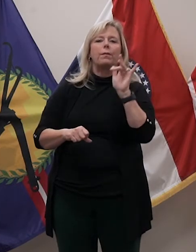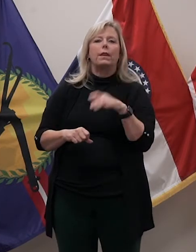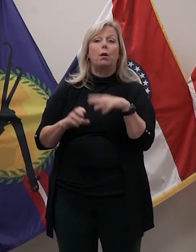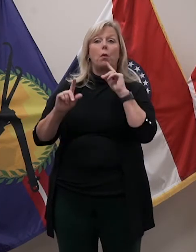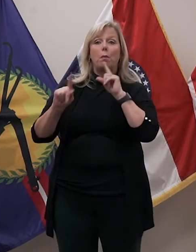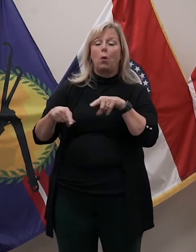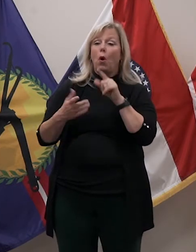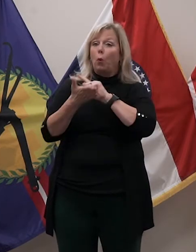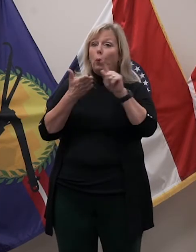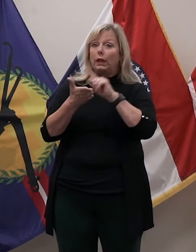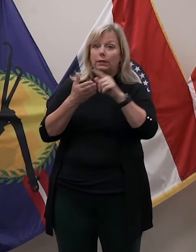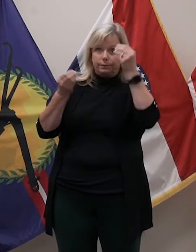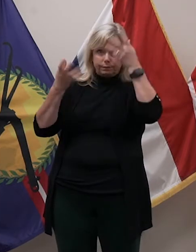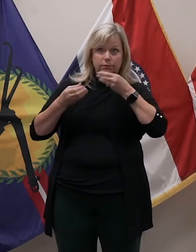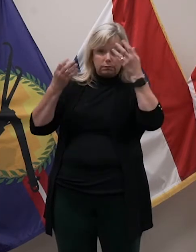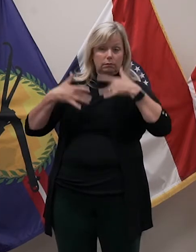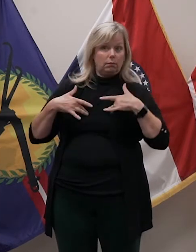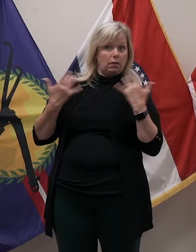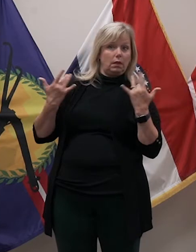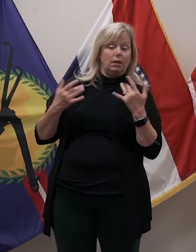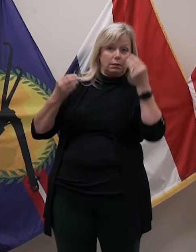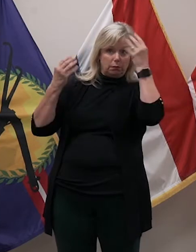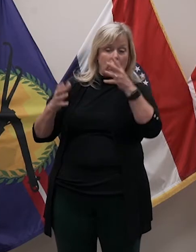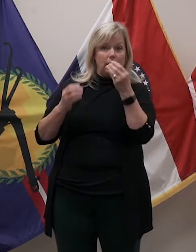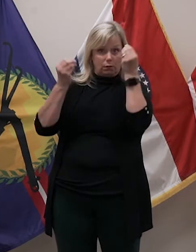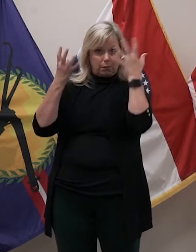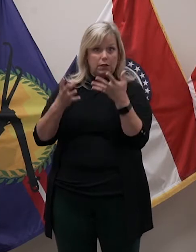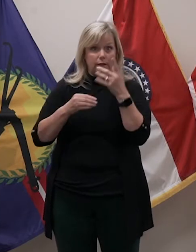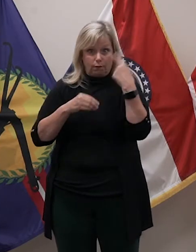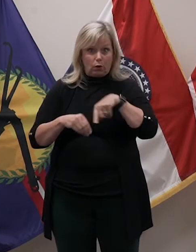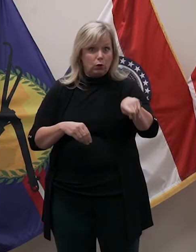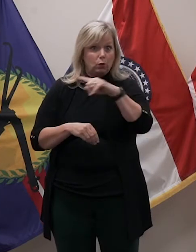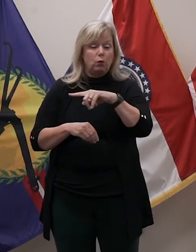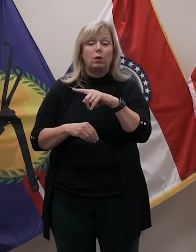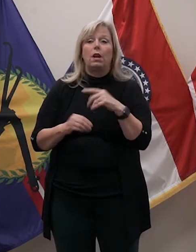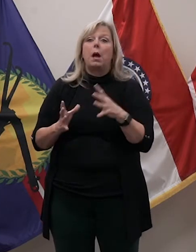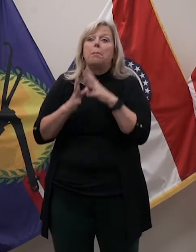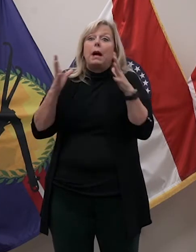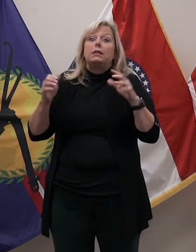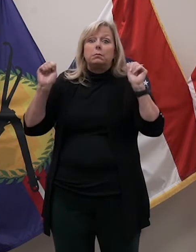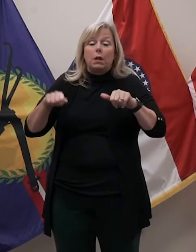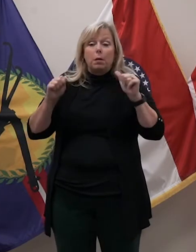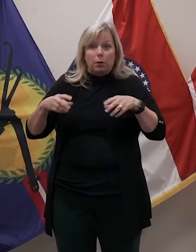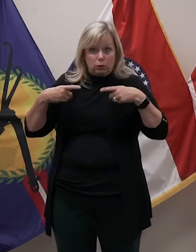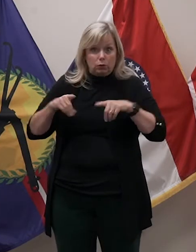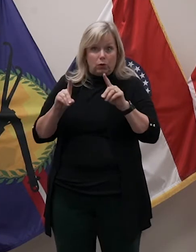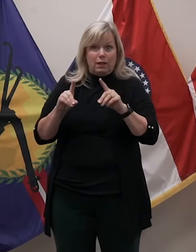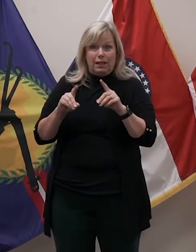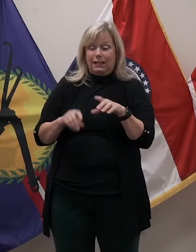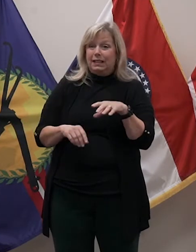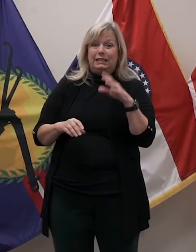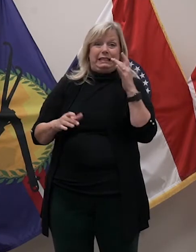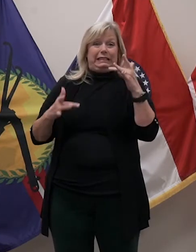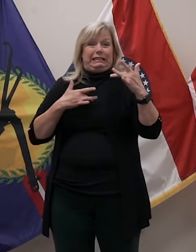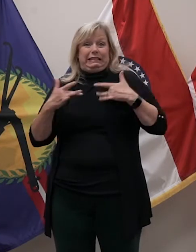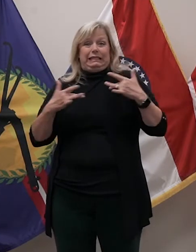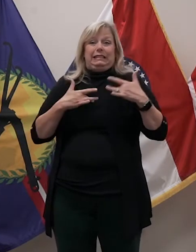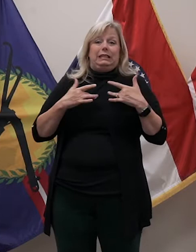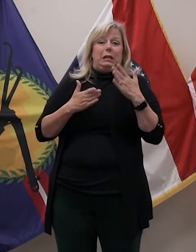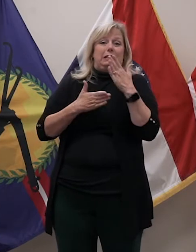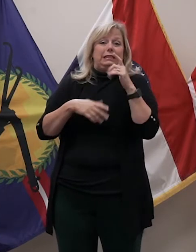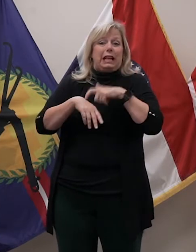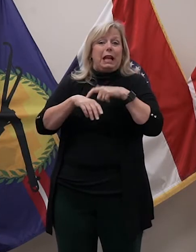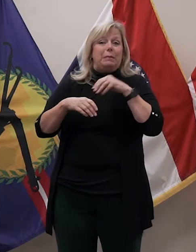Reports are weekly updated to provide information to you as much as possible during this precarious moment in the